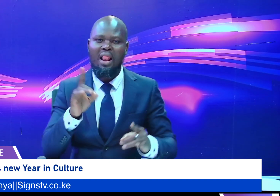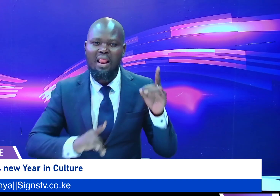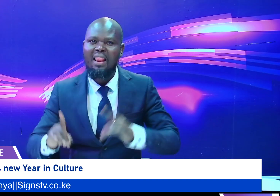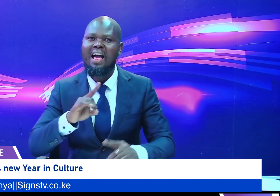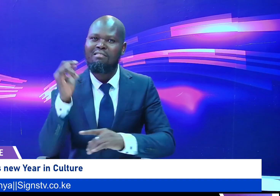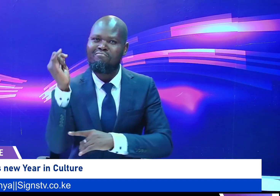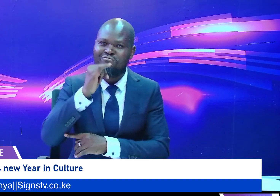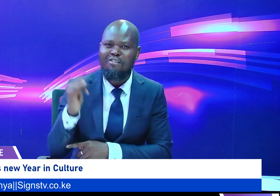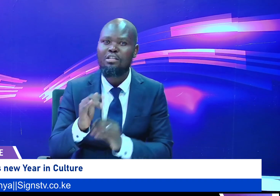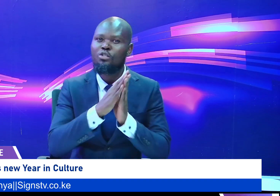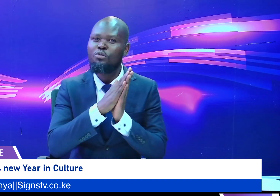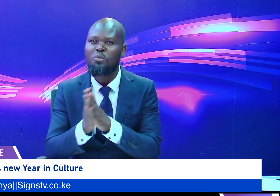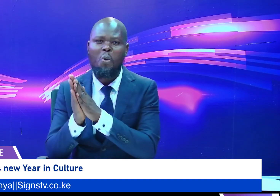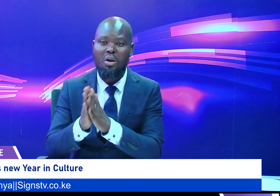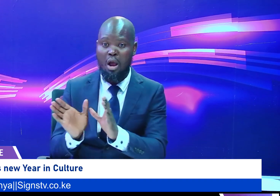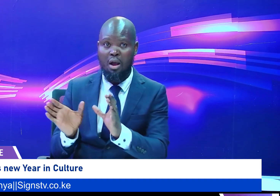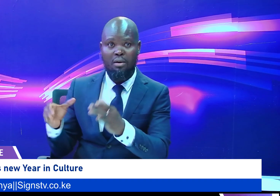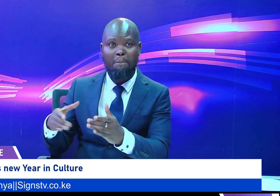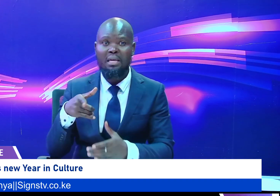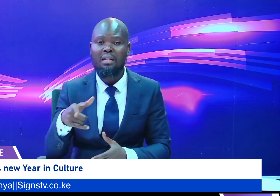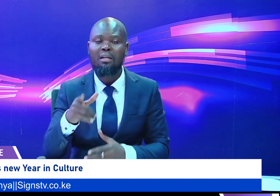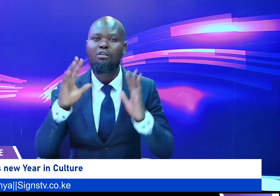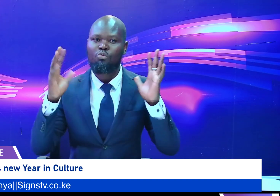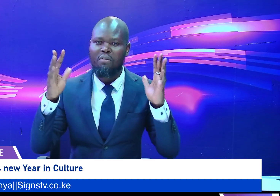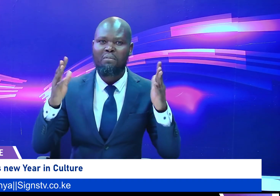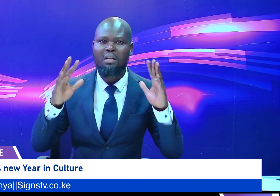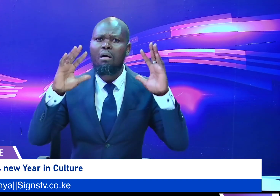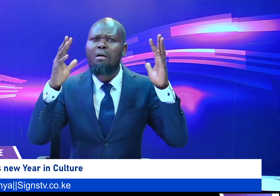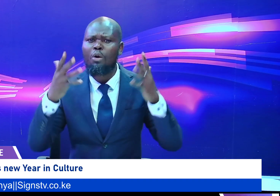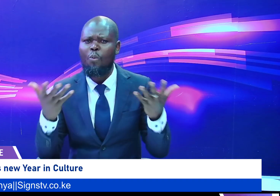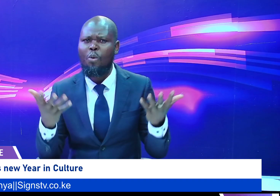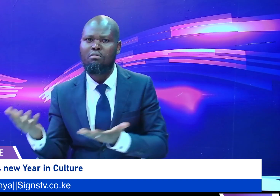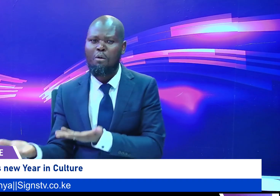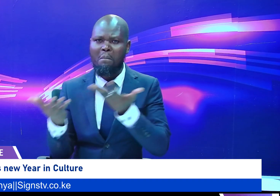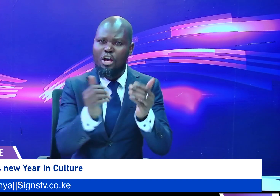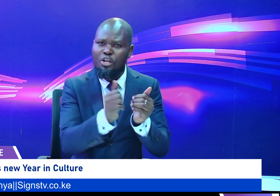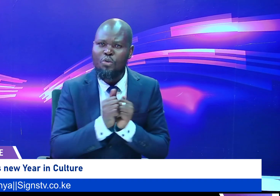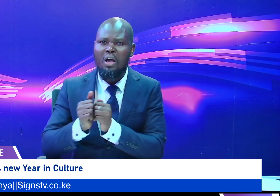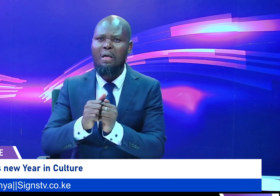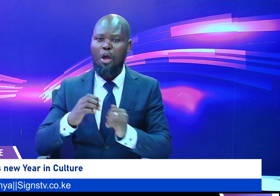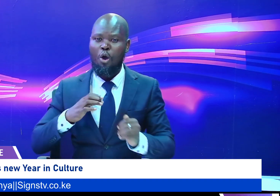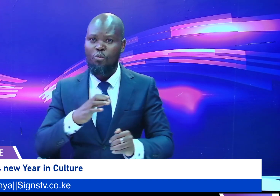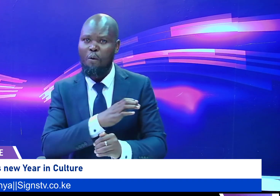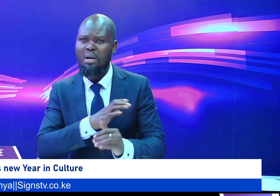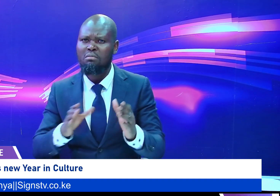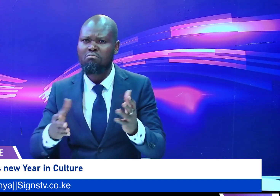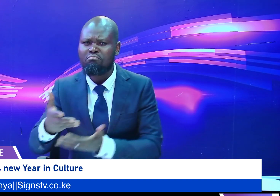and artifacts, telling a story of the community. The festival celebration brought together communities